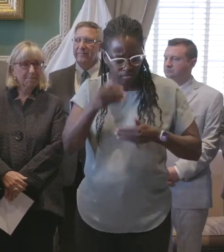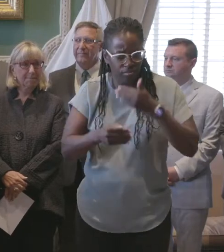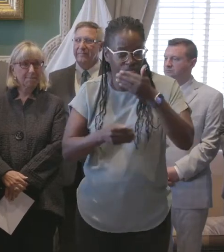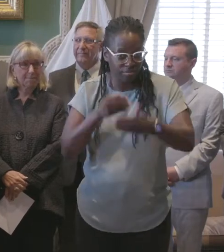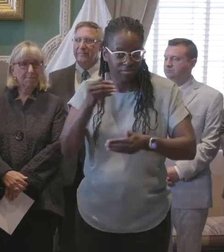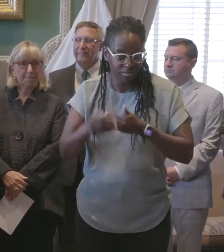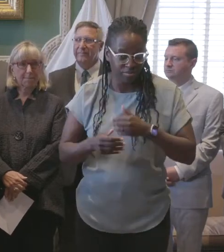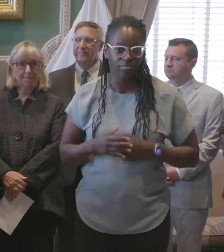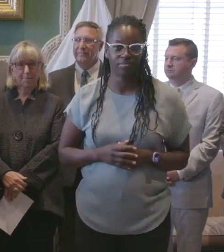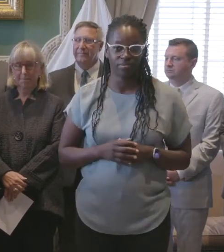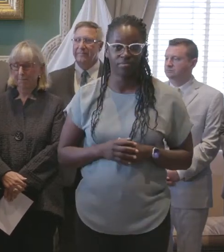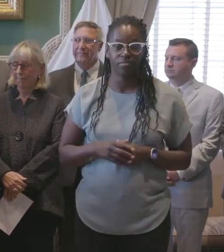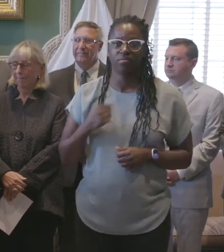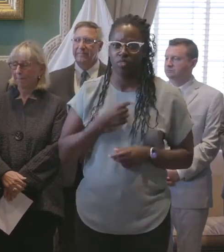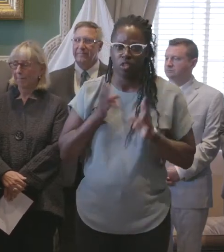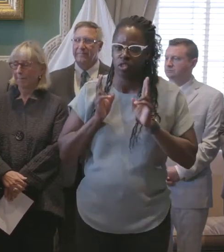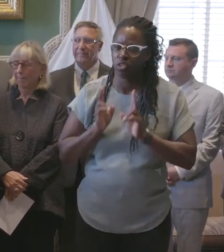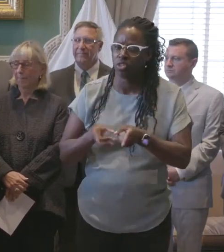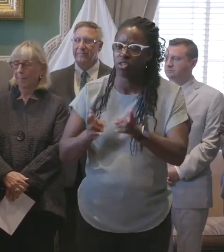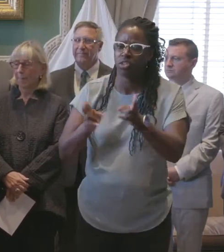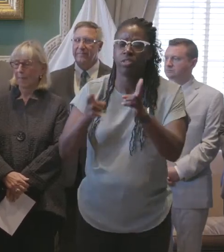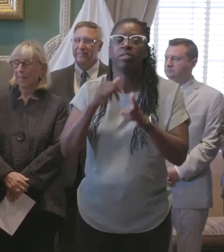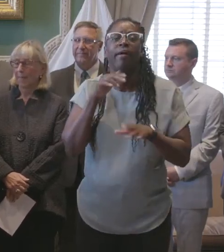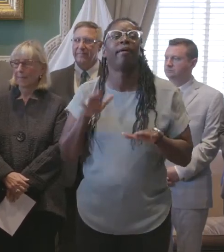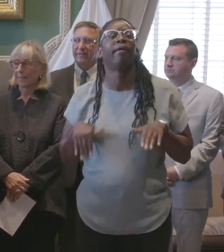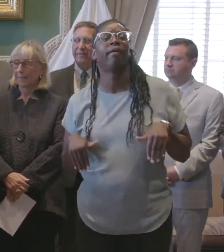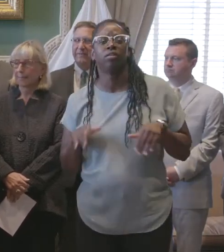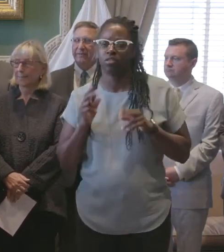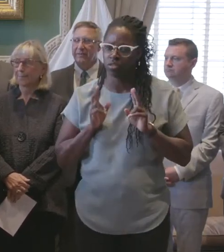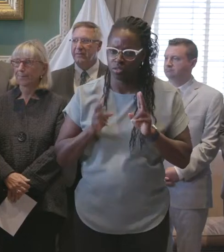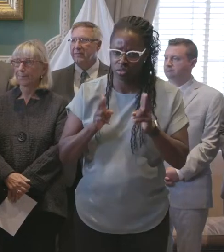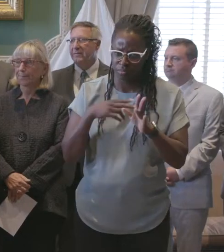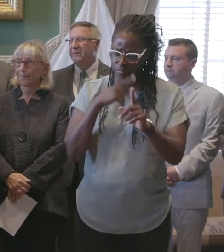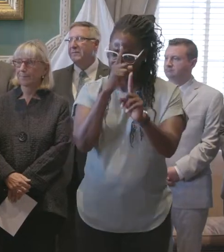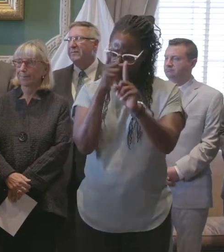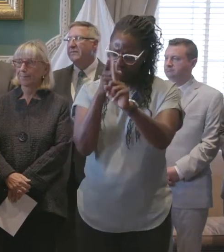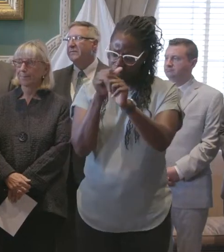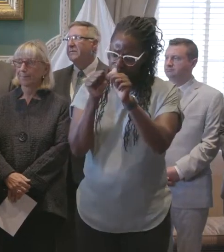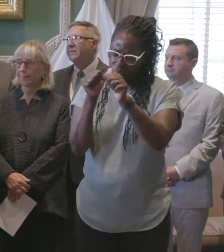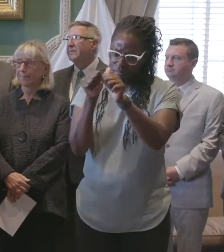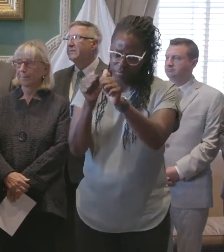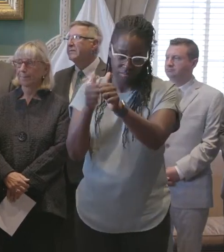whole lot of things. One thing it represents is investments on things that we're already